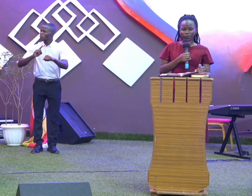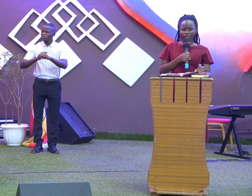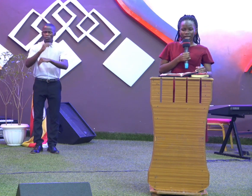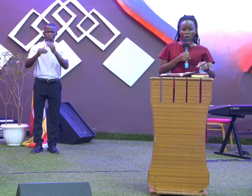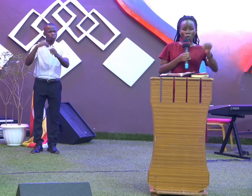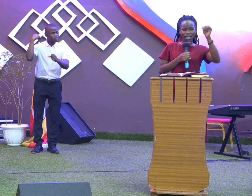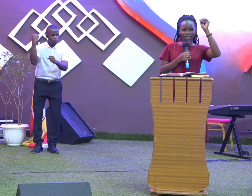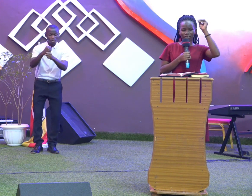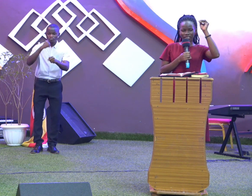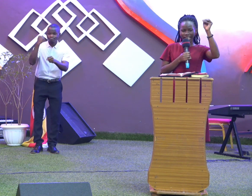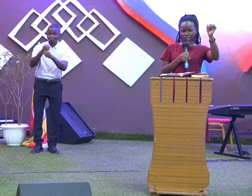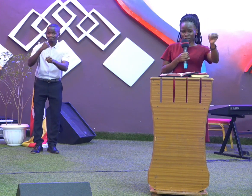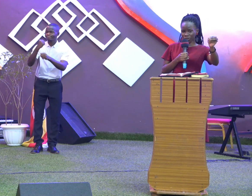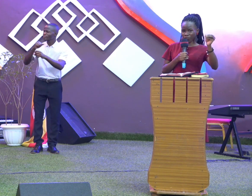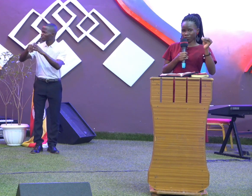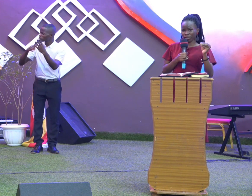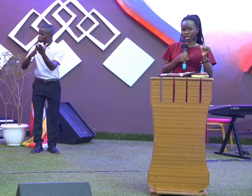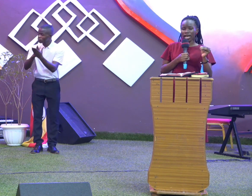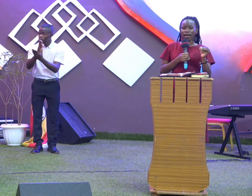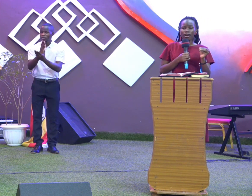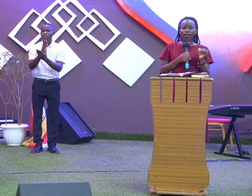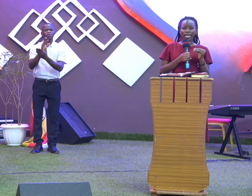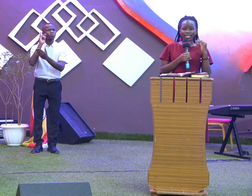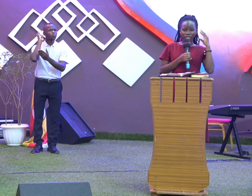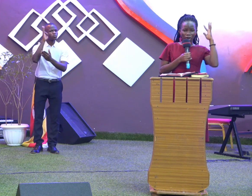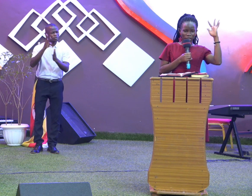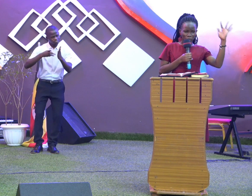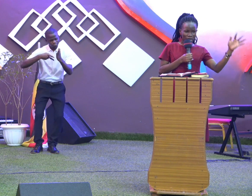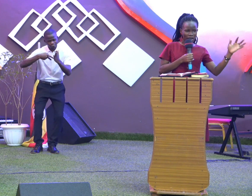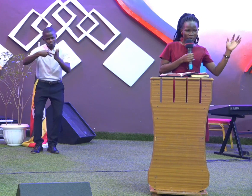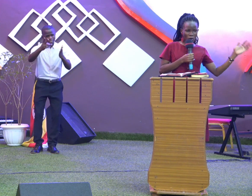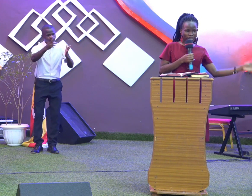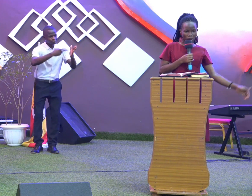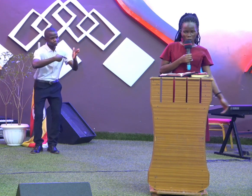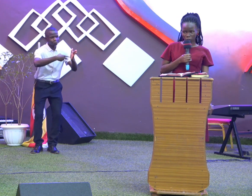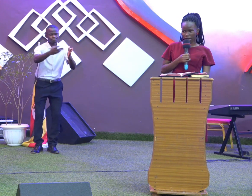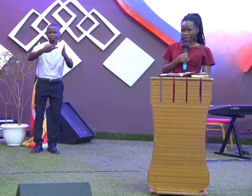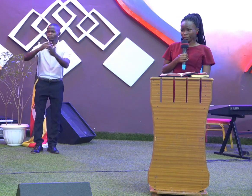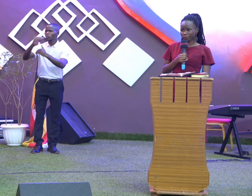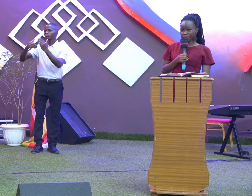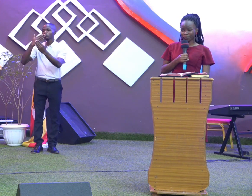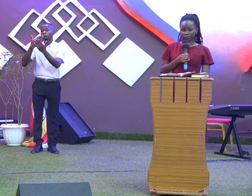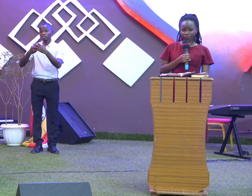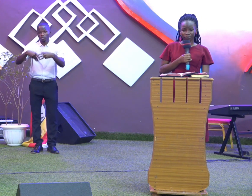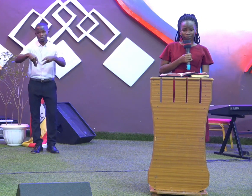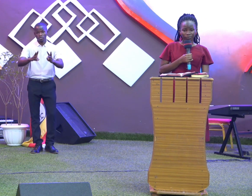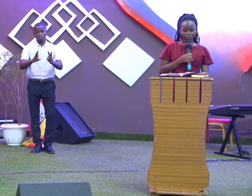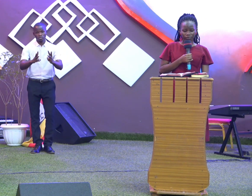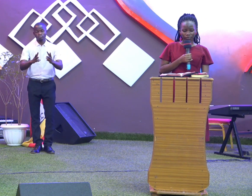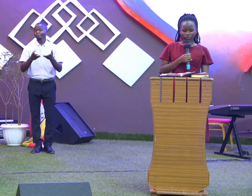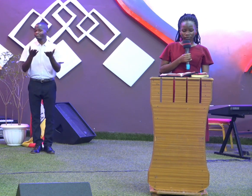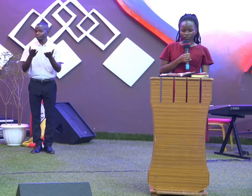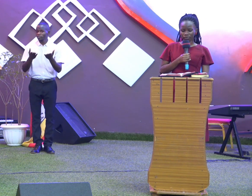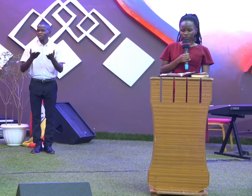who works everything in truth, he is going to pay everyone in a good way. Ebigambo ebyo mu